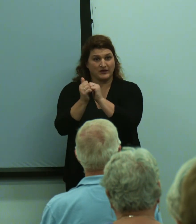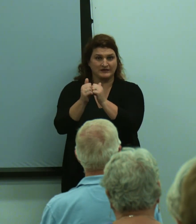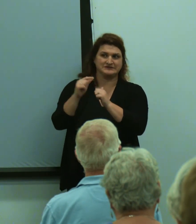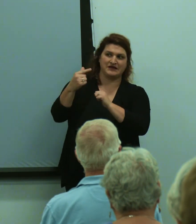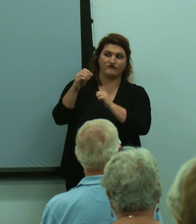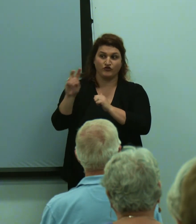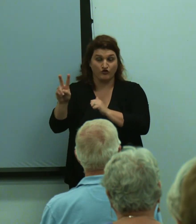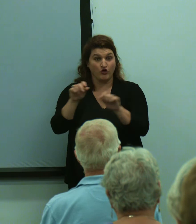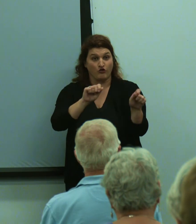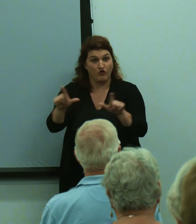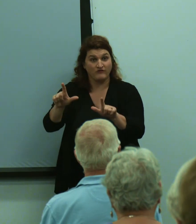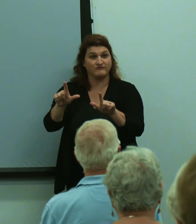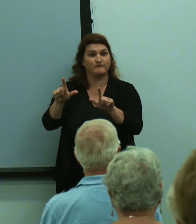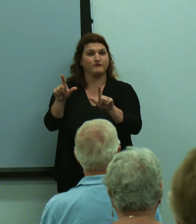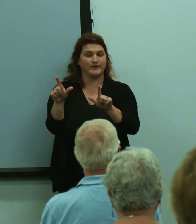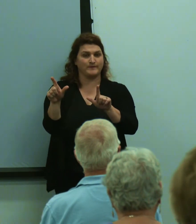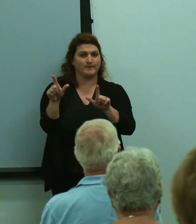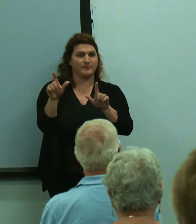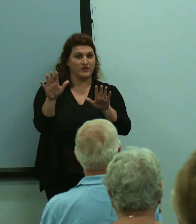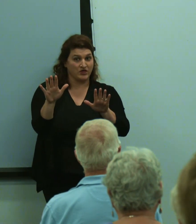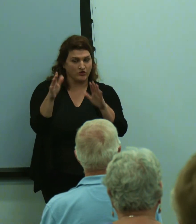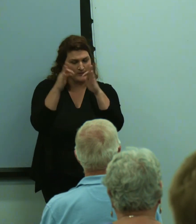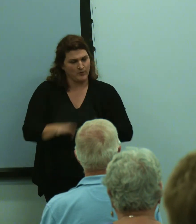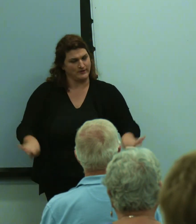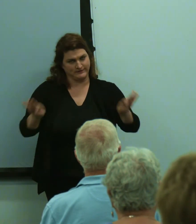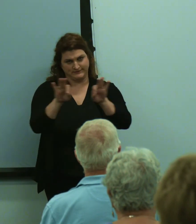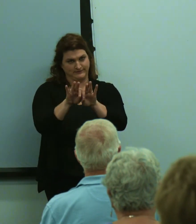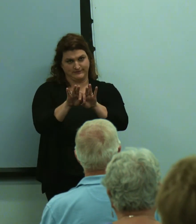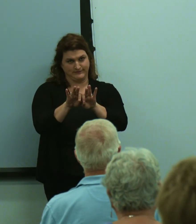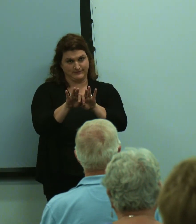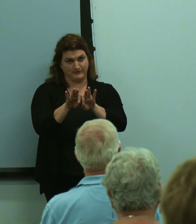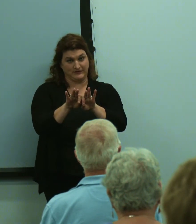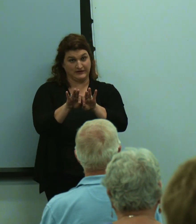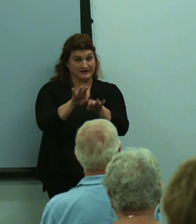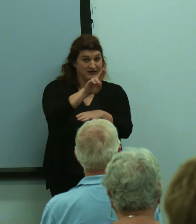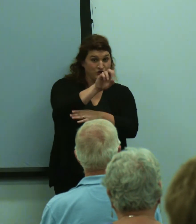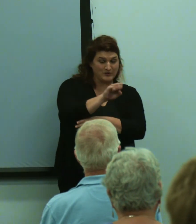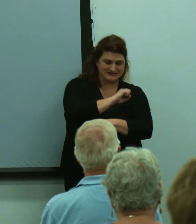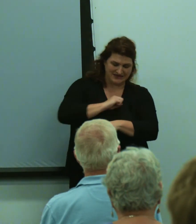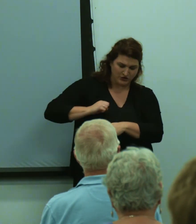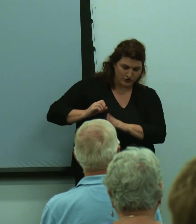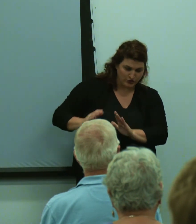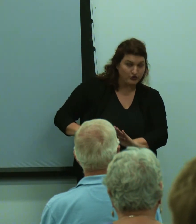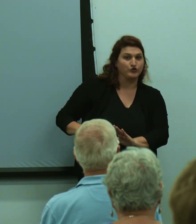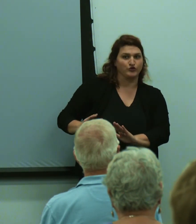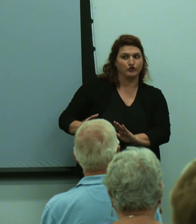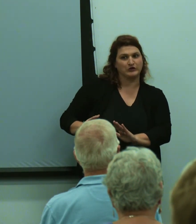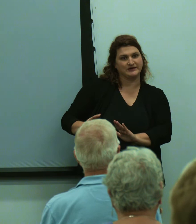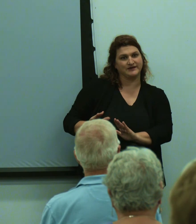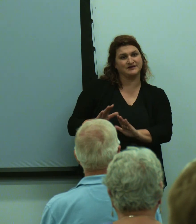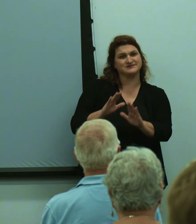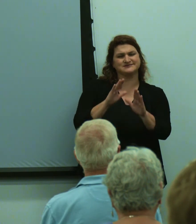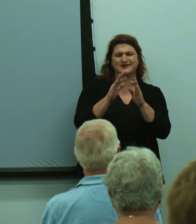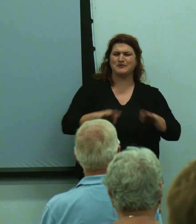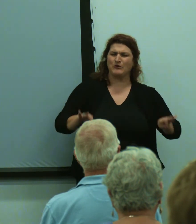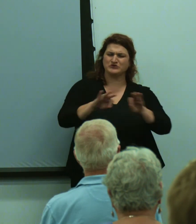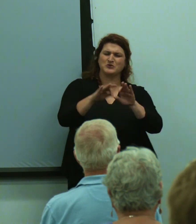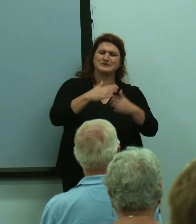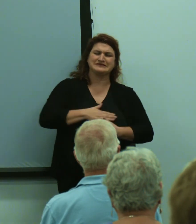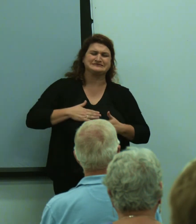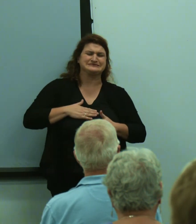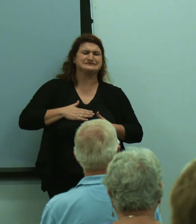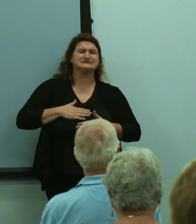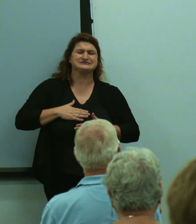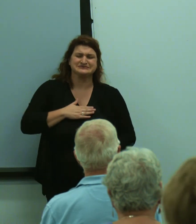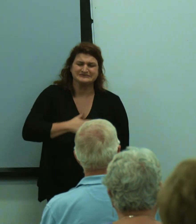the statewide races are important, and U.S. Senator, of course. So please, don't